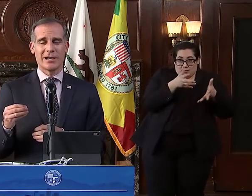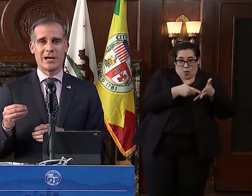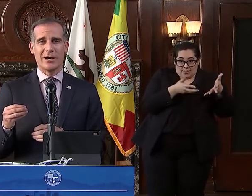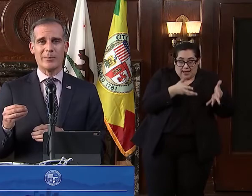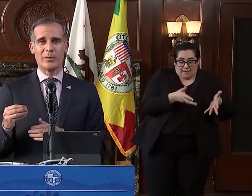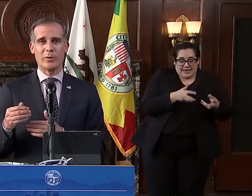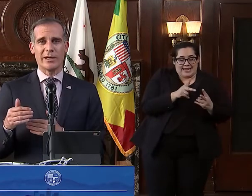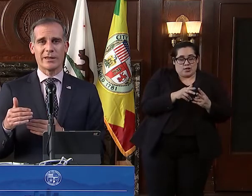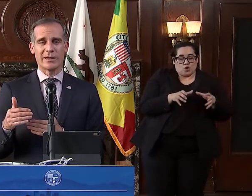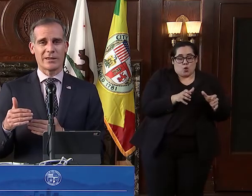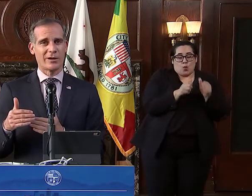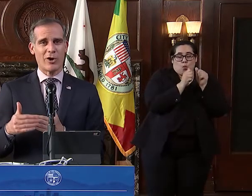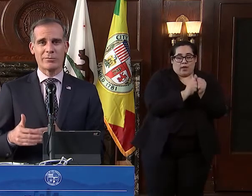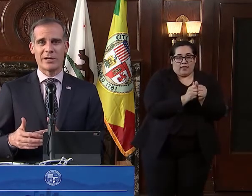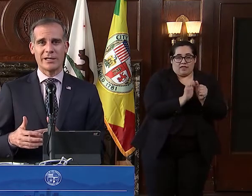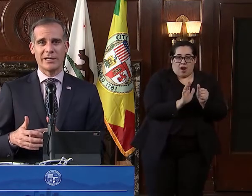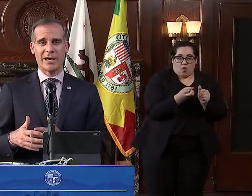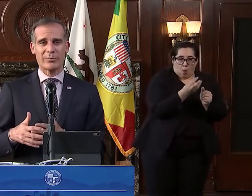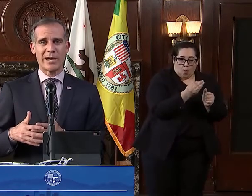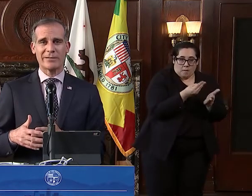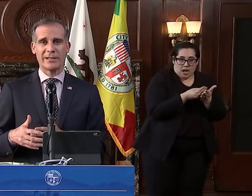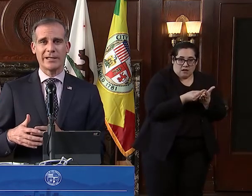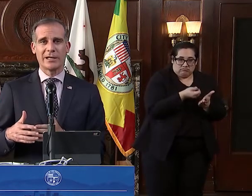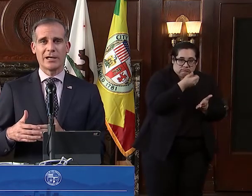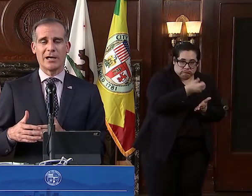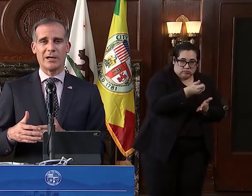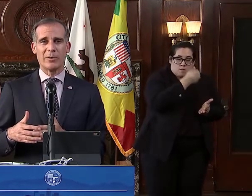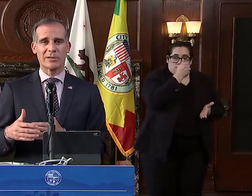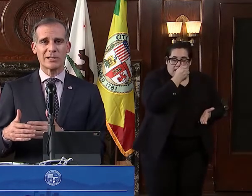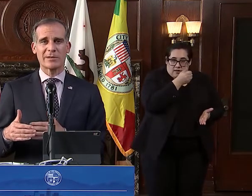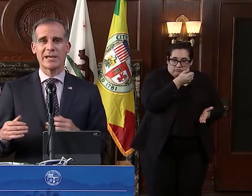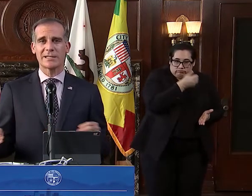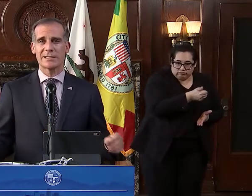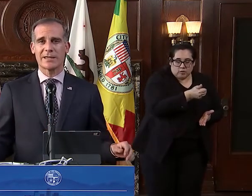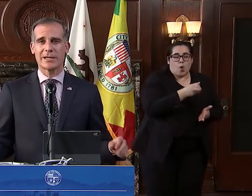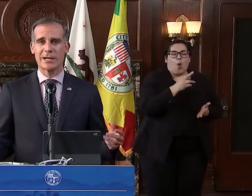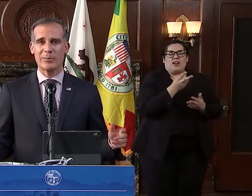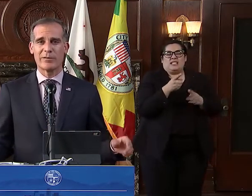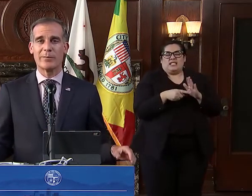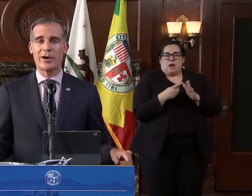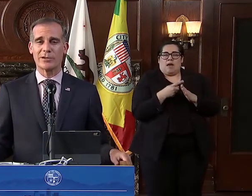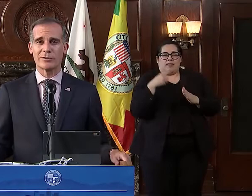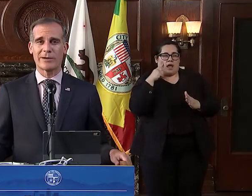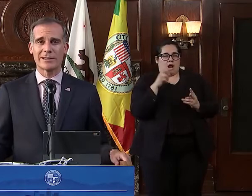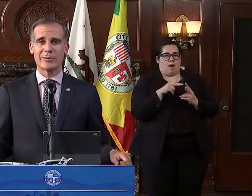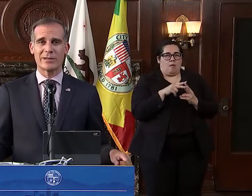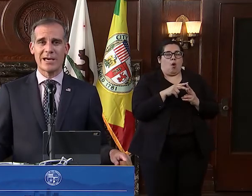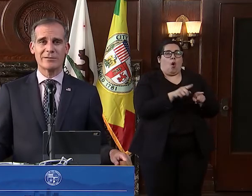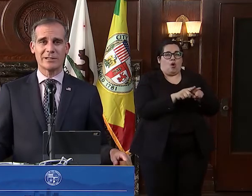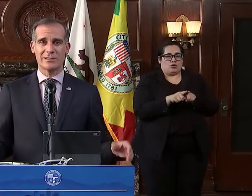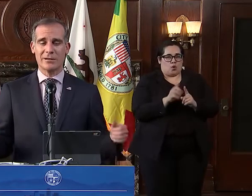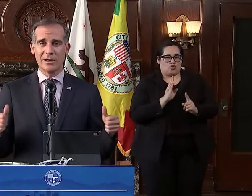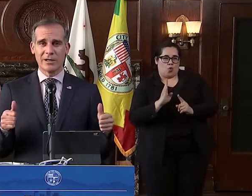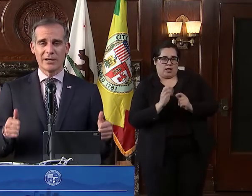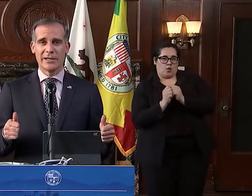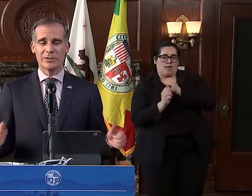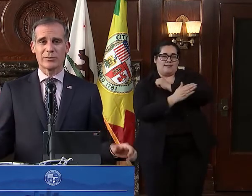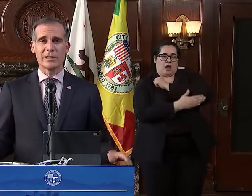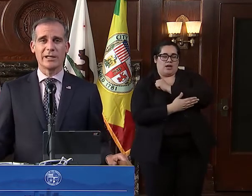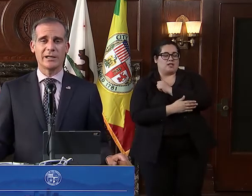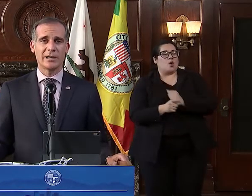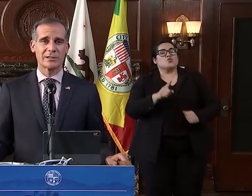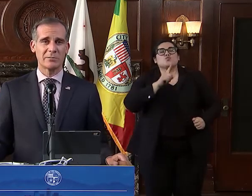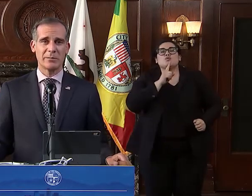this with their own money and privately, or in some cases, I think a couple of them also directly with the county. So